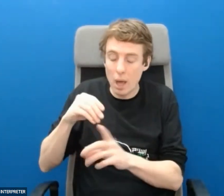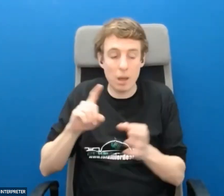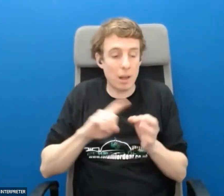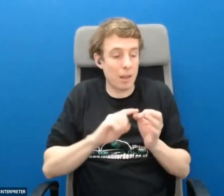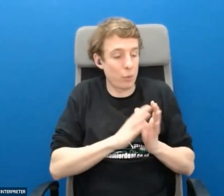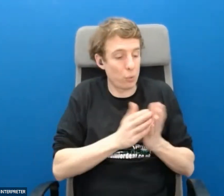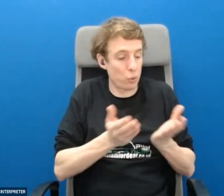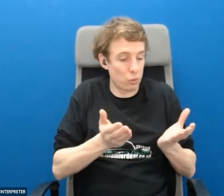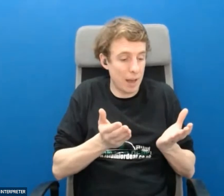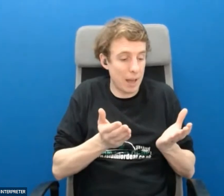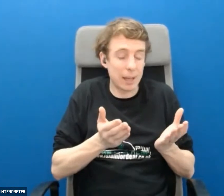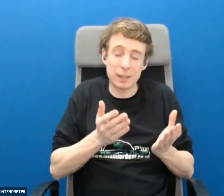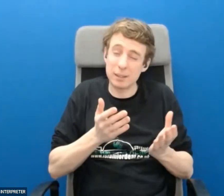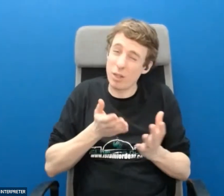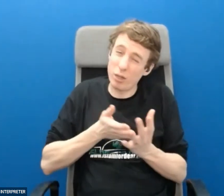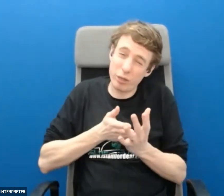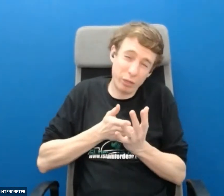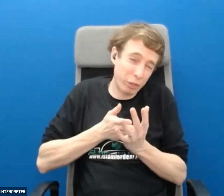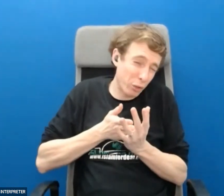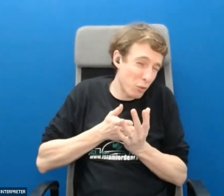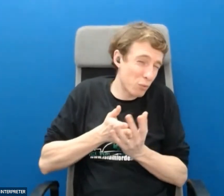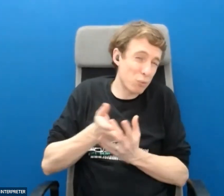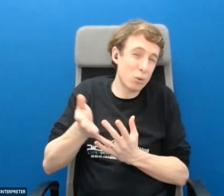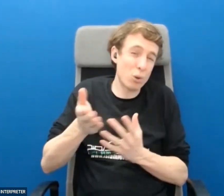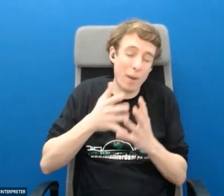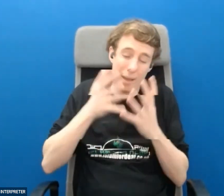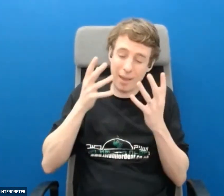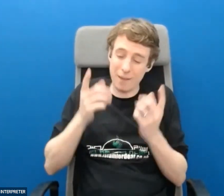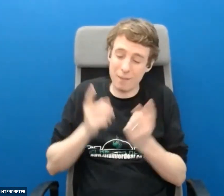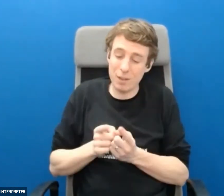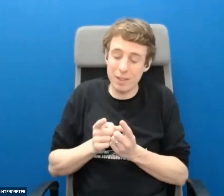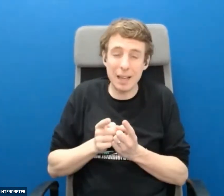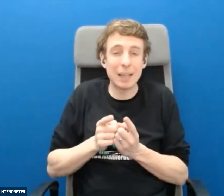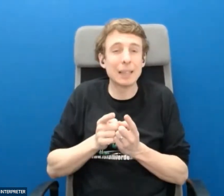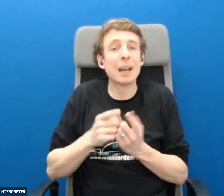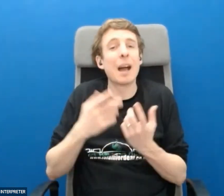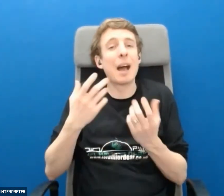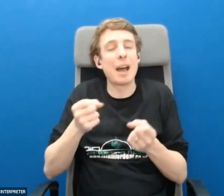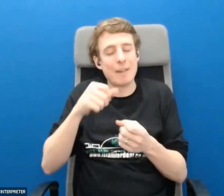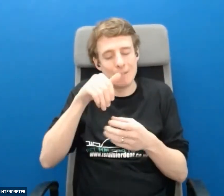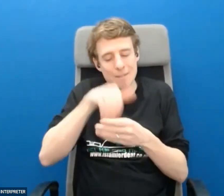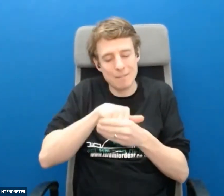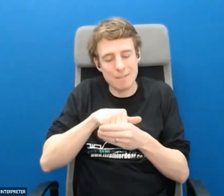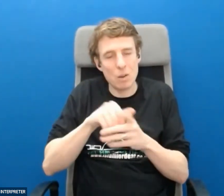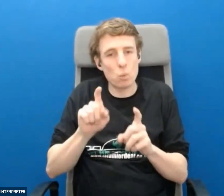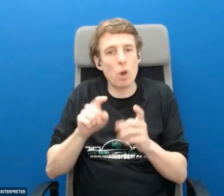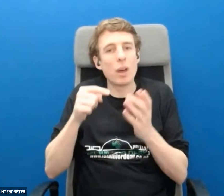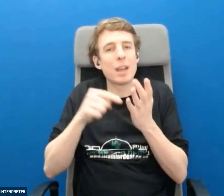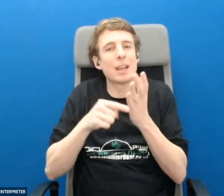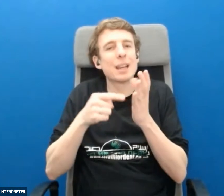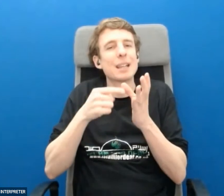the Most High, and that's a concept in Arabic called Tawheed, or making Allah one,